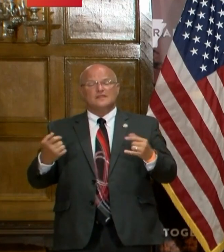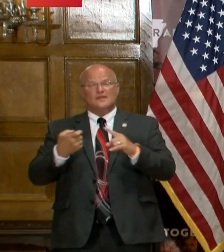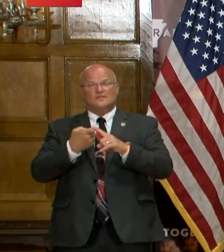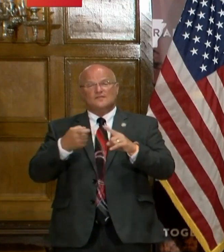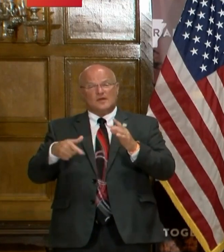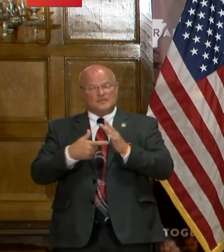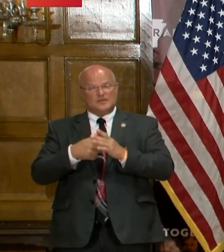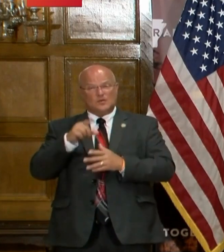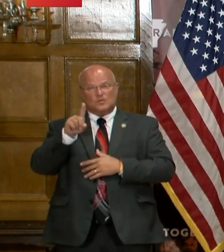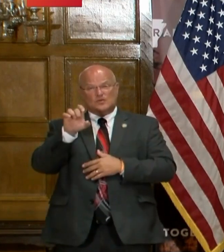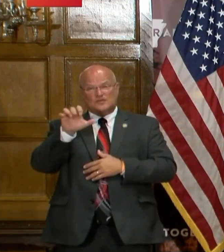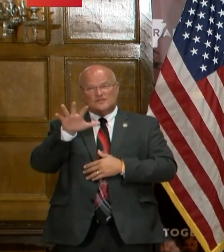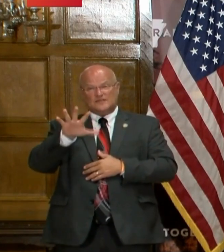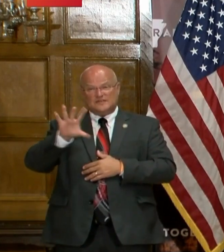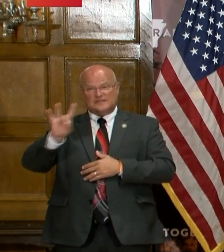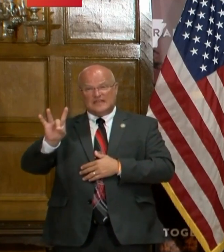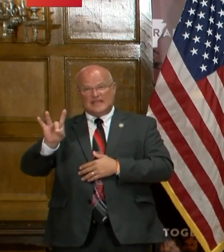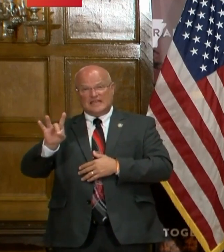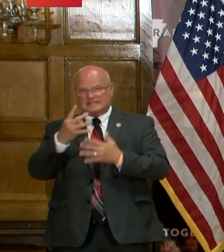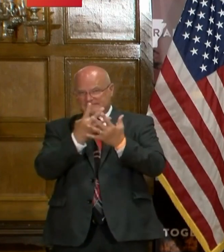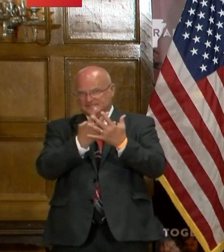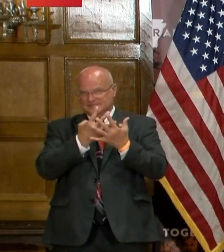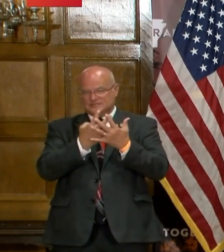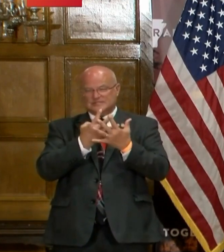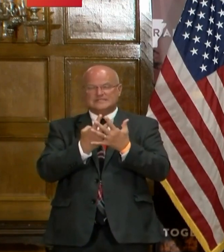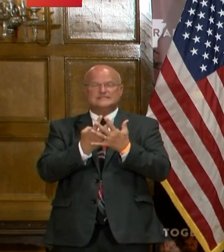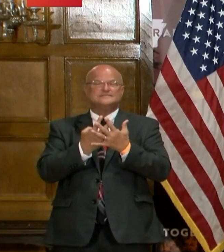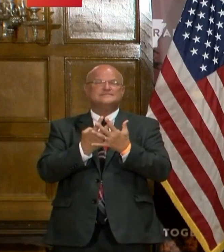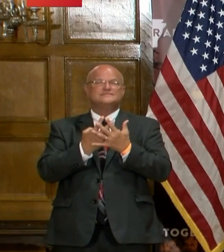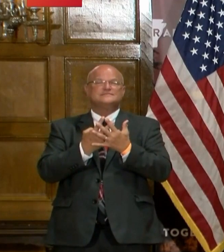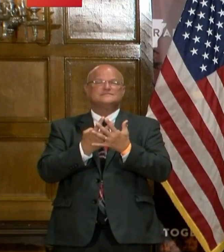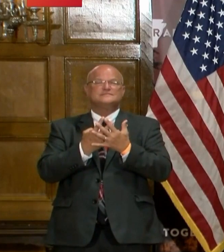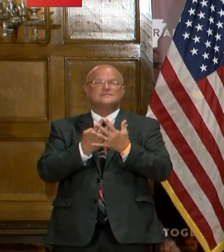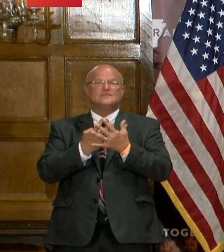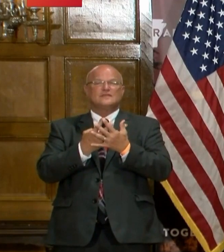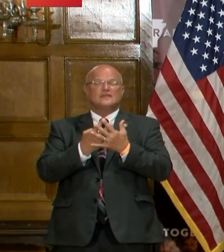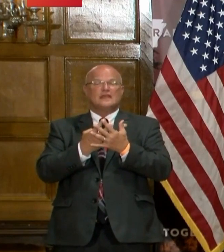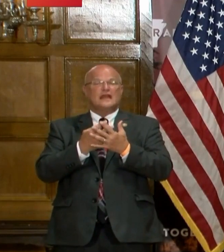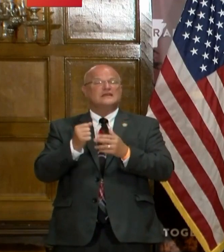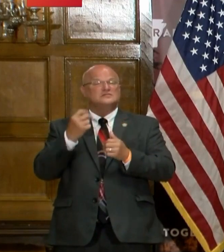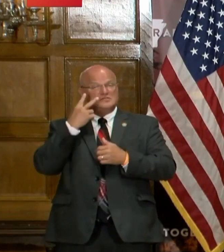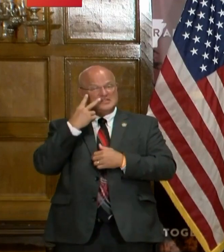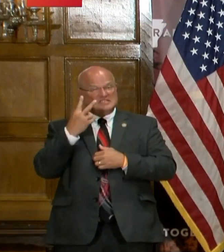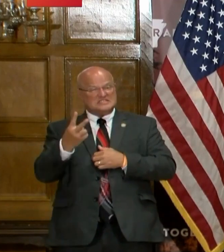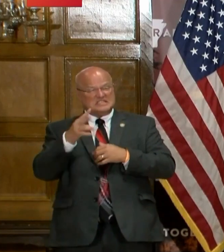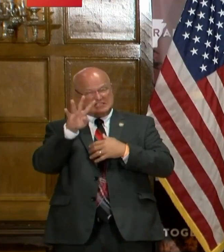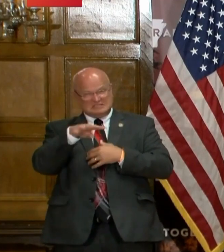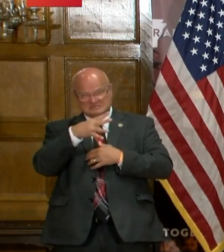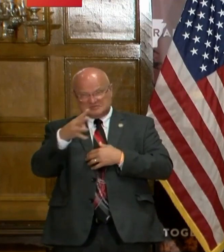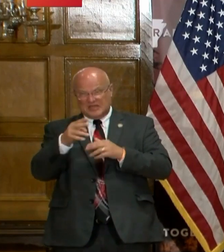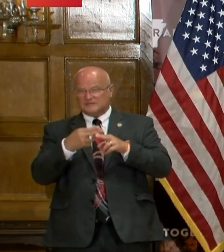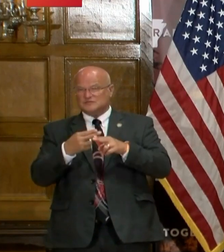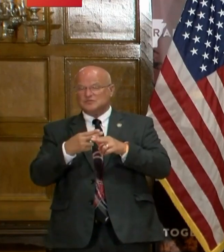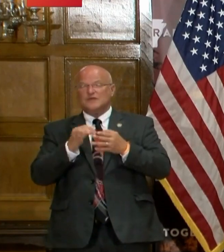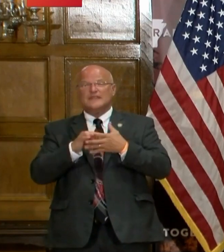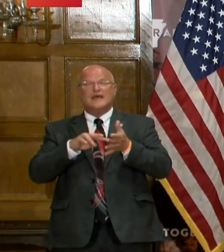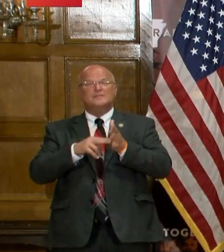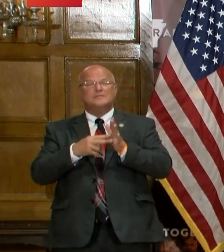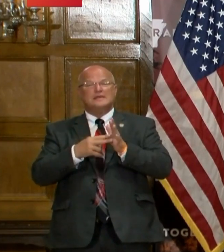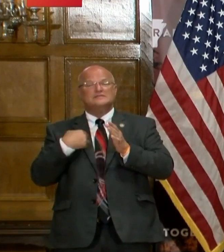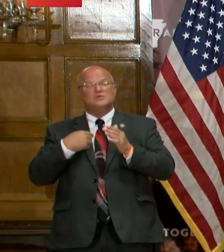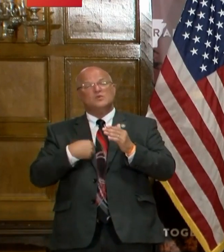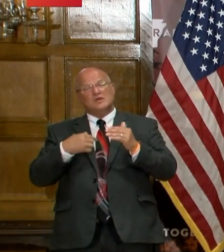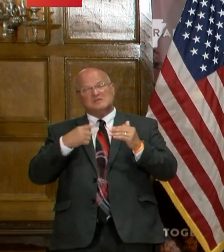these, 158 are in the correctional units. And as you will be able to see in a graph shortly, that means we're